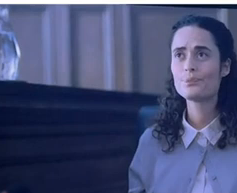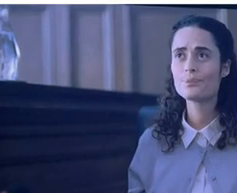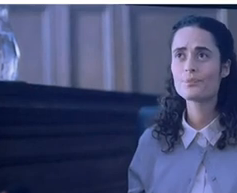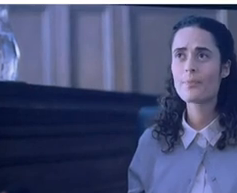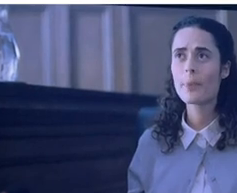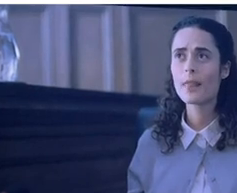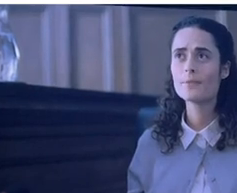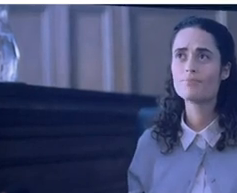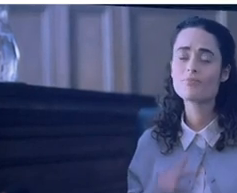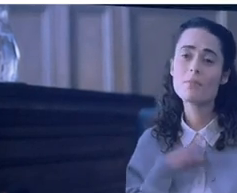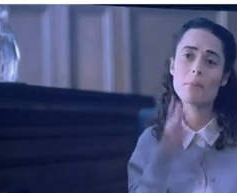Aww.